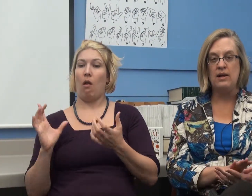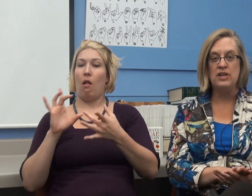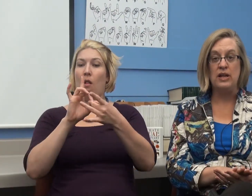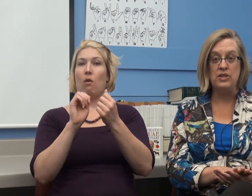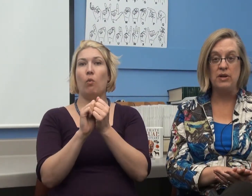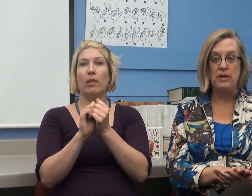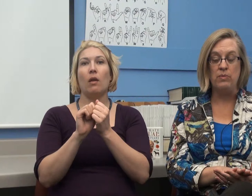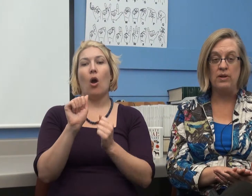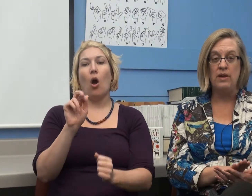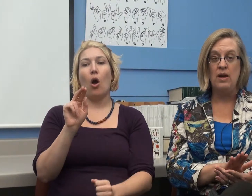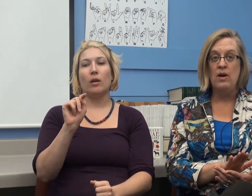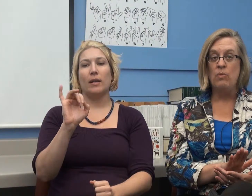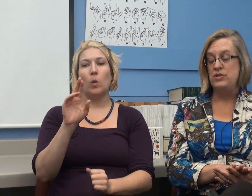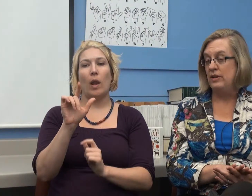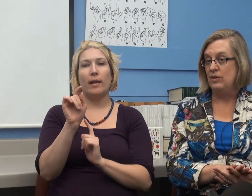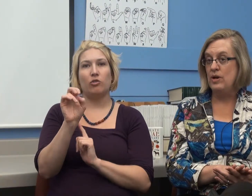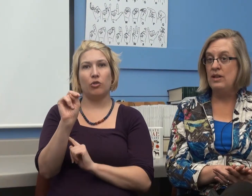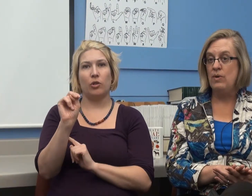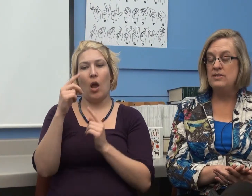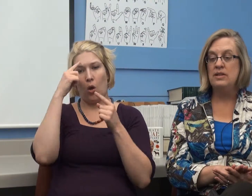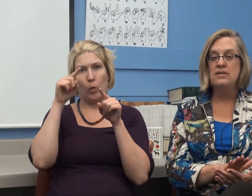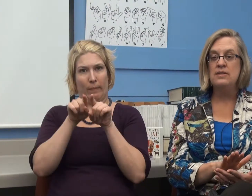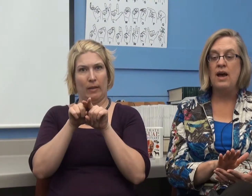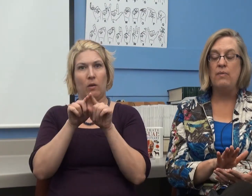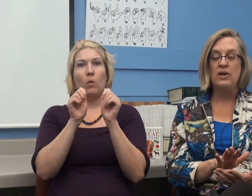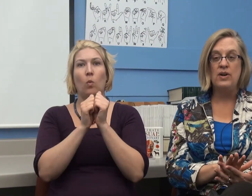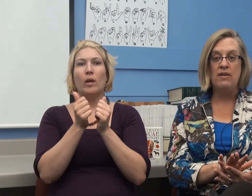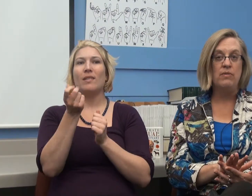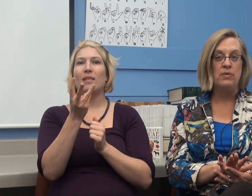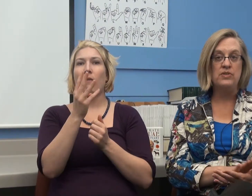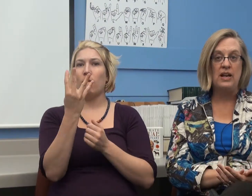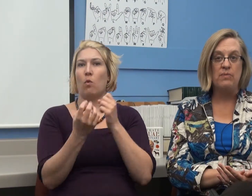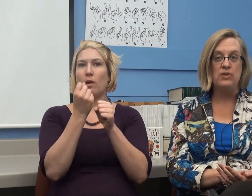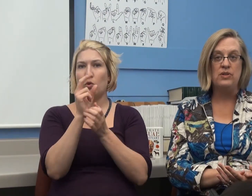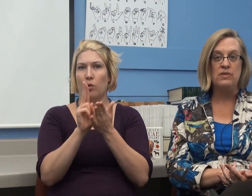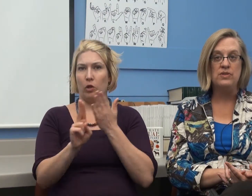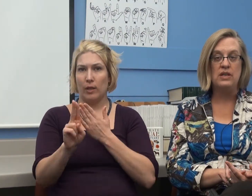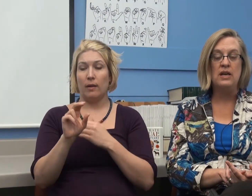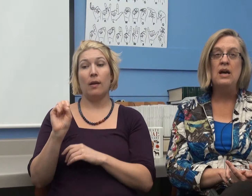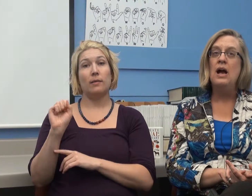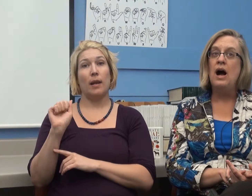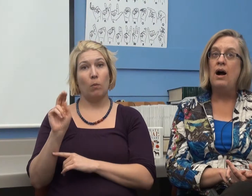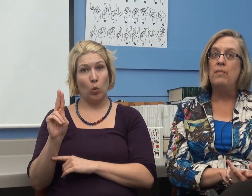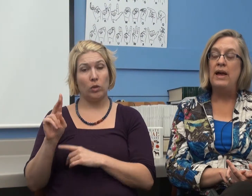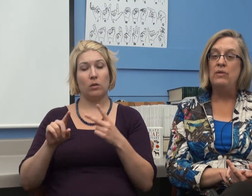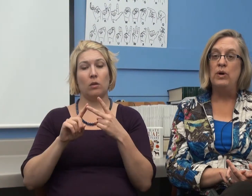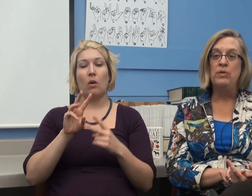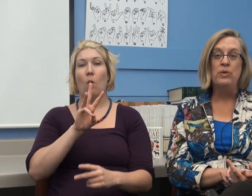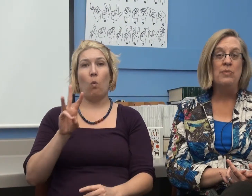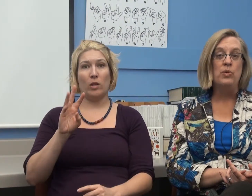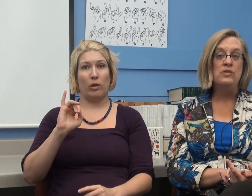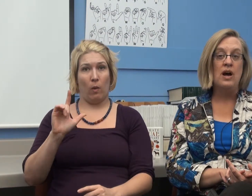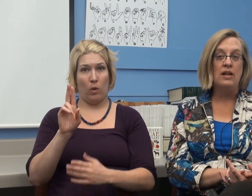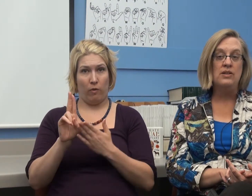an articulation agreement with Western Illinois and the Quad Cities. We also have one with St. Ambrose University and one